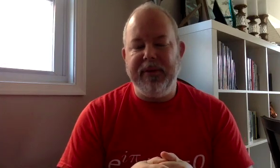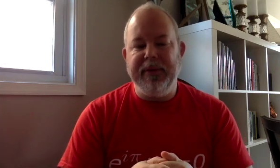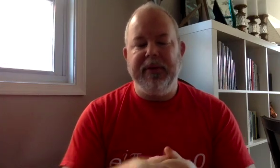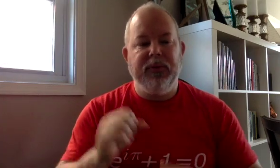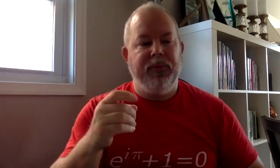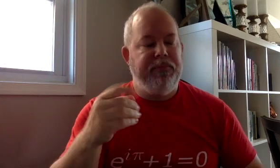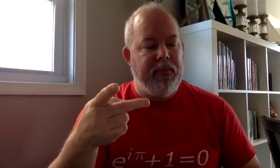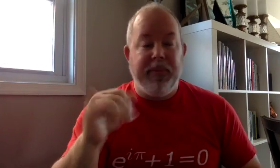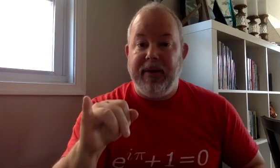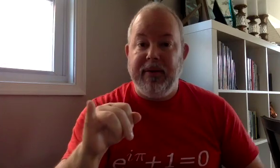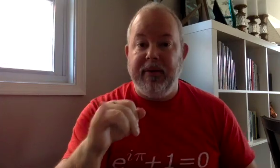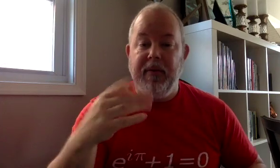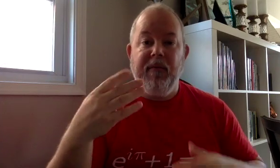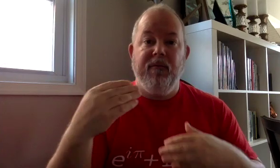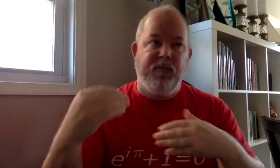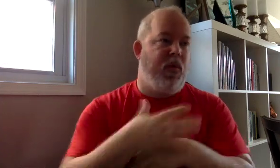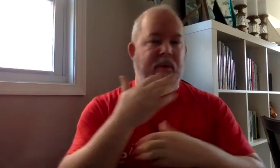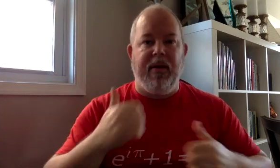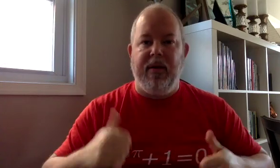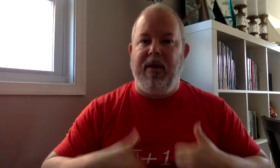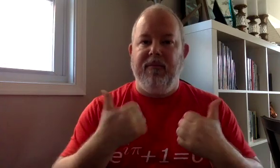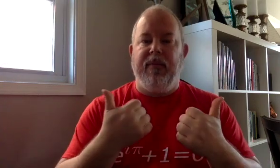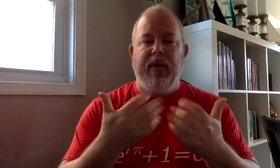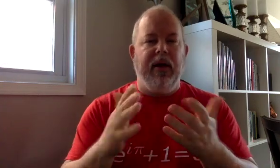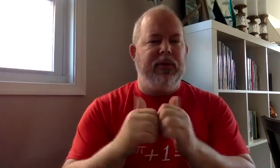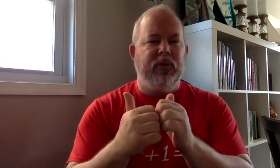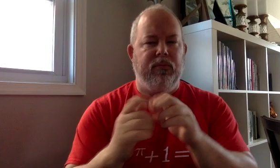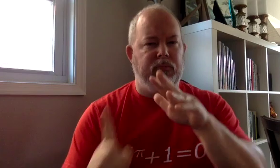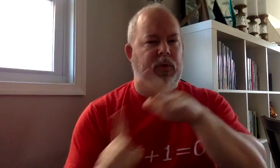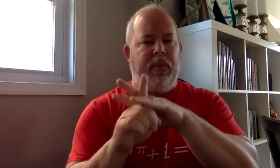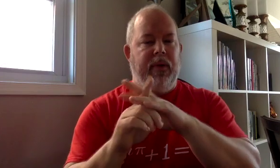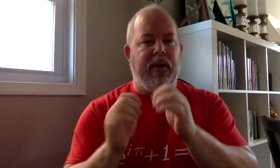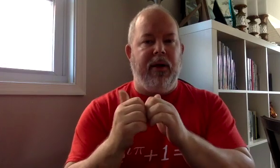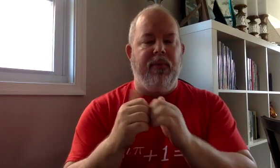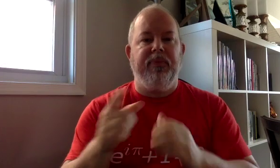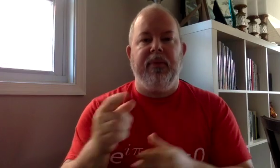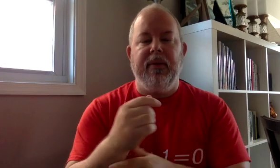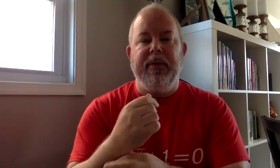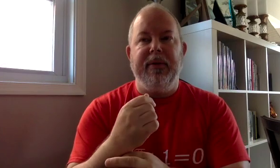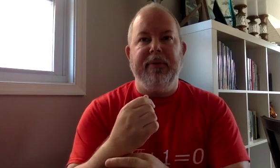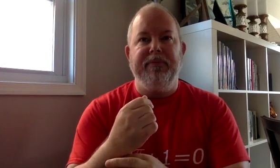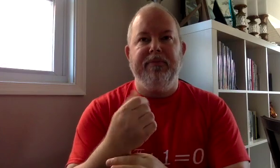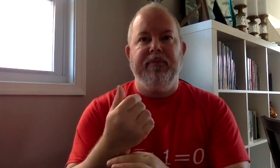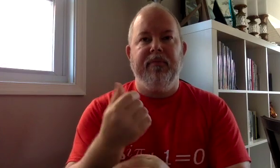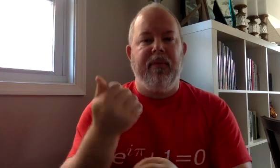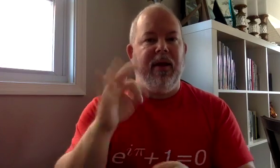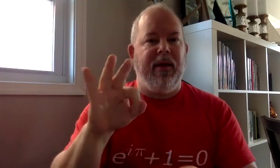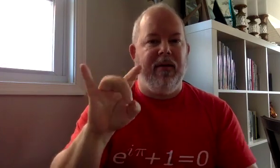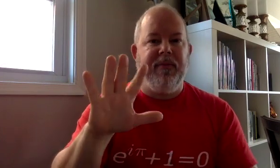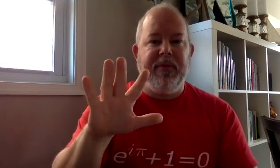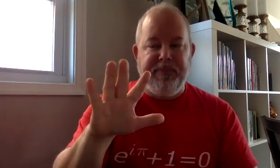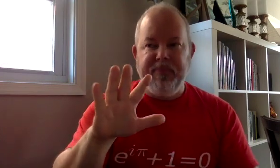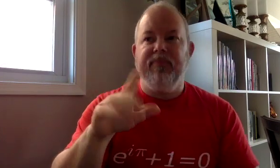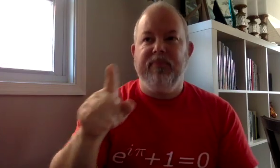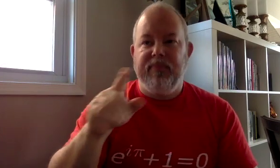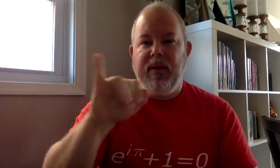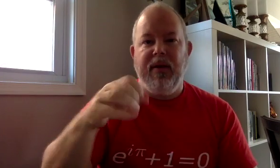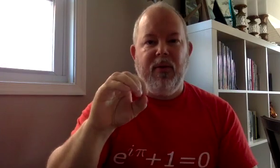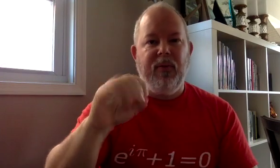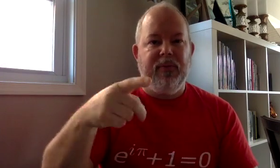of those TikTok influencers themselves, because they think they can do a better job trying to get out a good message than trying to ban the bad messages. Ben,